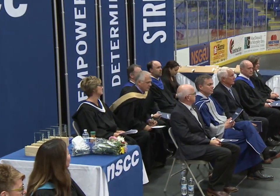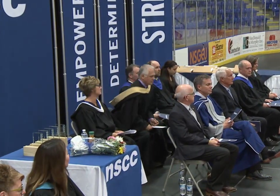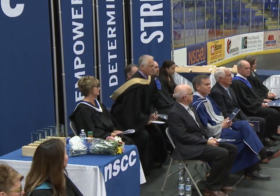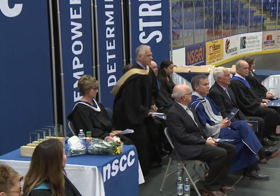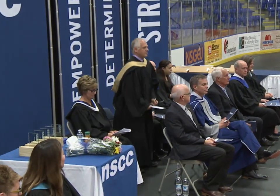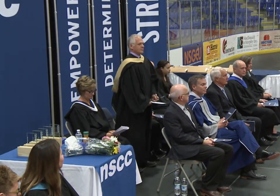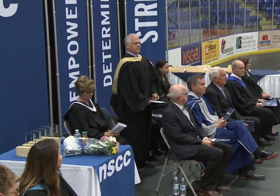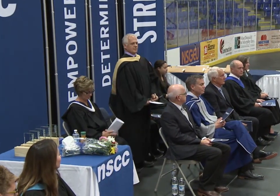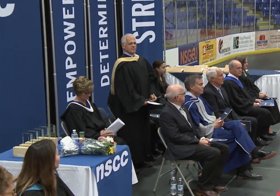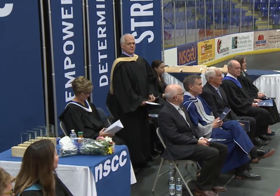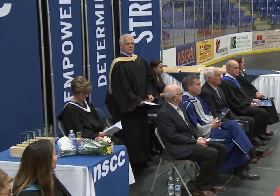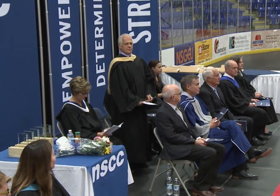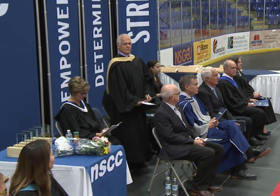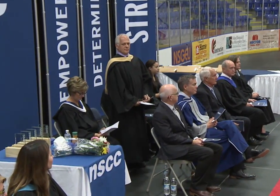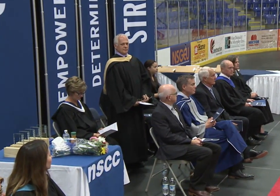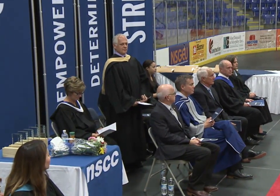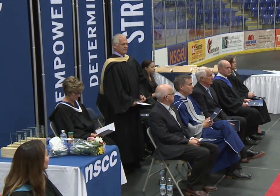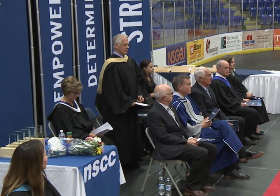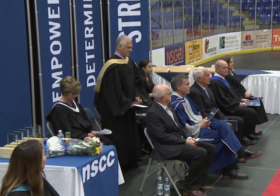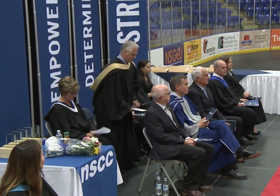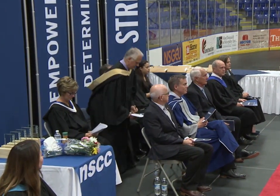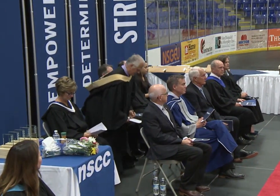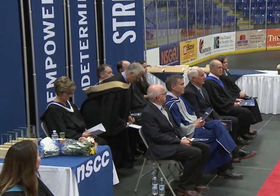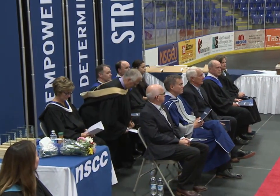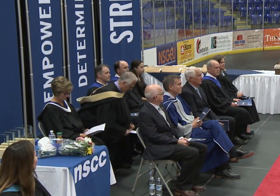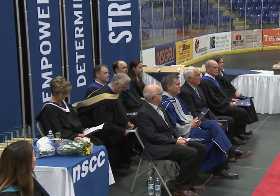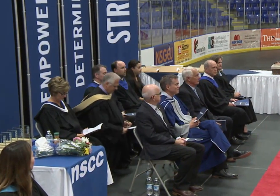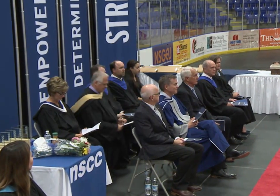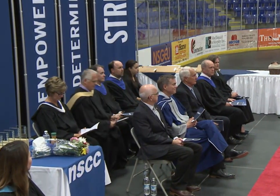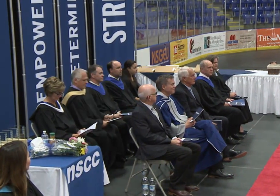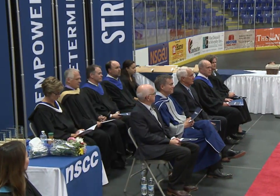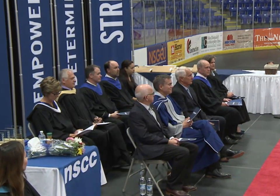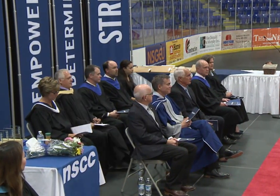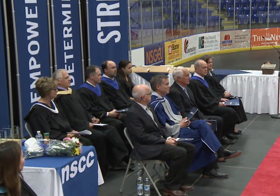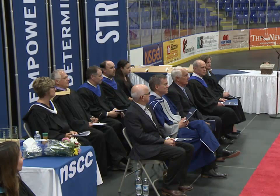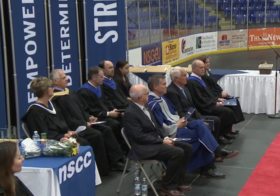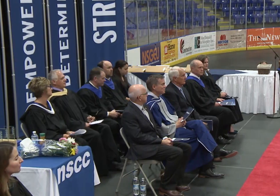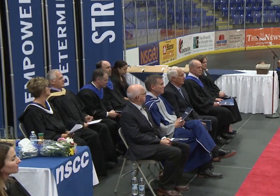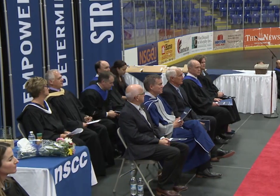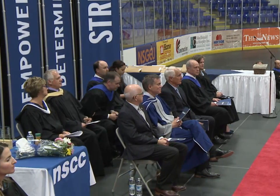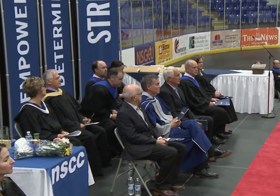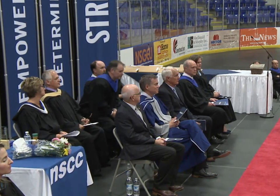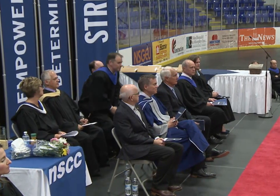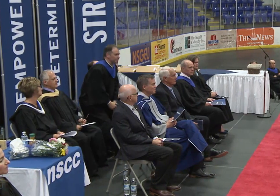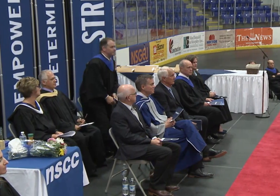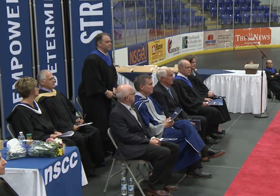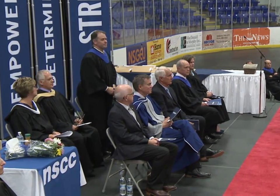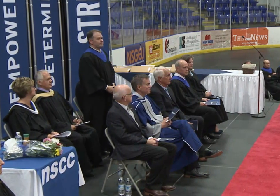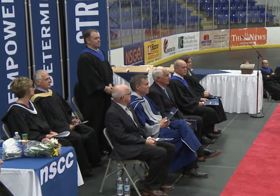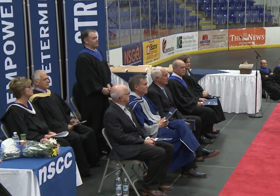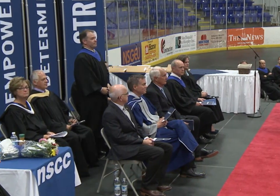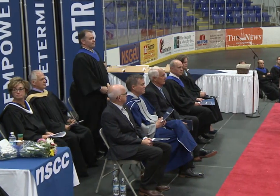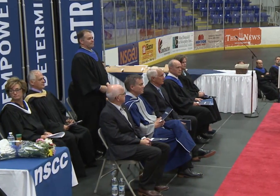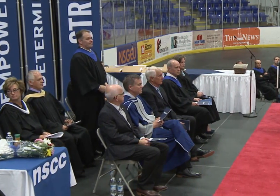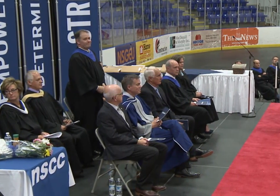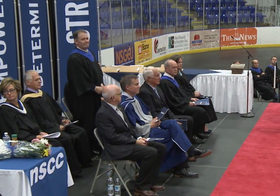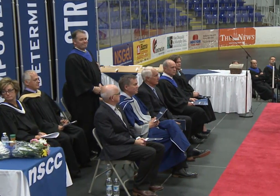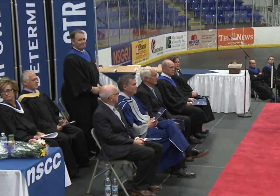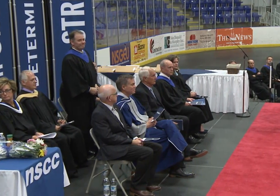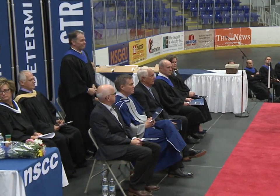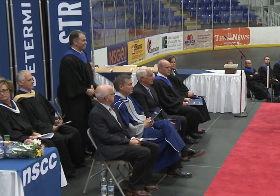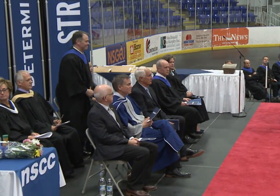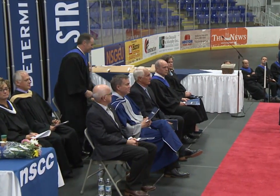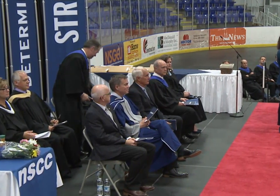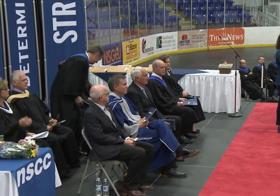Scott McGilvery, Manager of Student Services at Pictou Campus. Leo Gillis, Assistant Registrar at